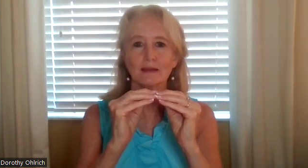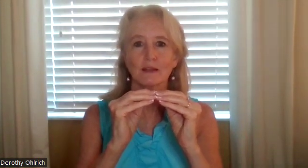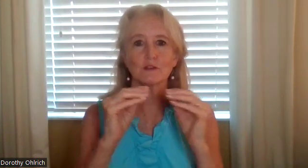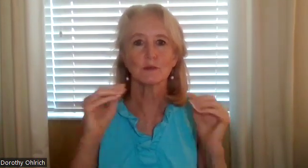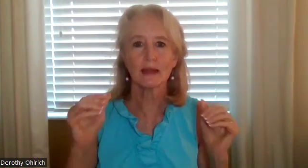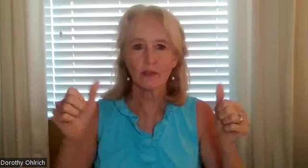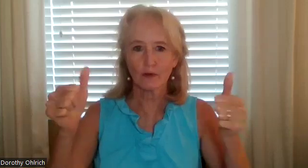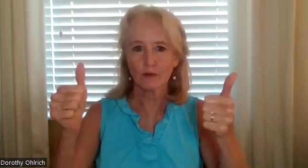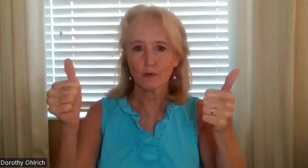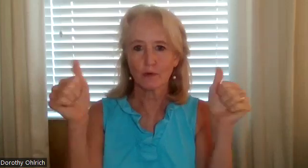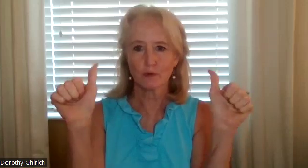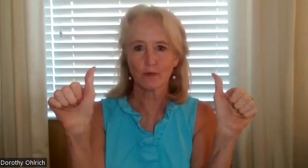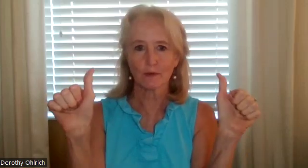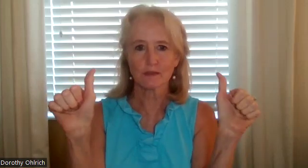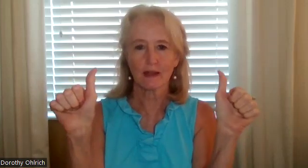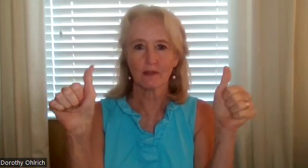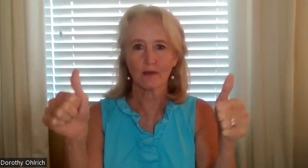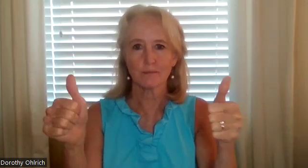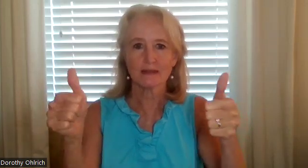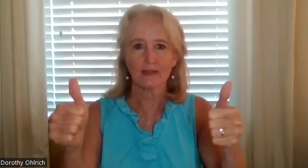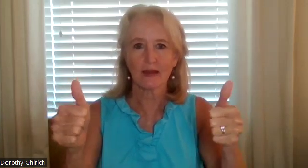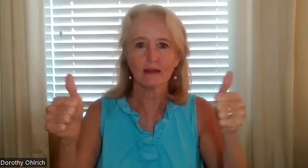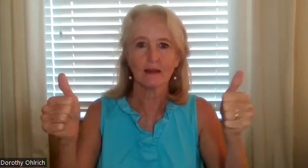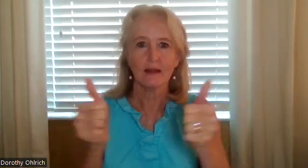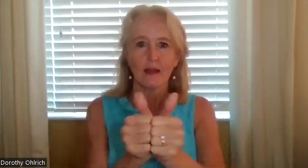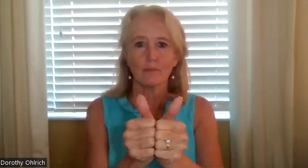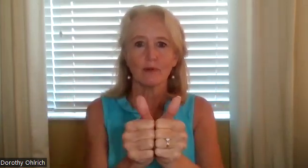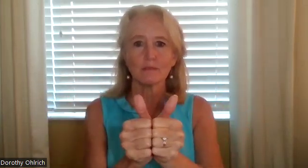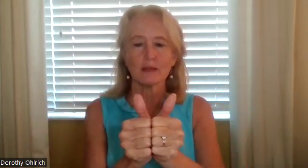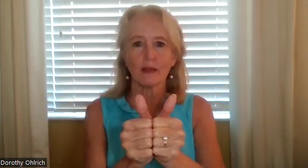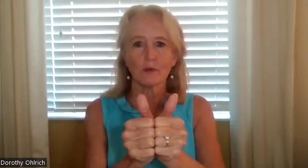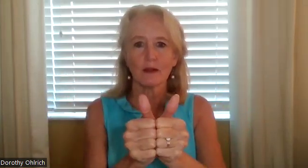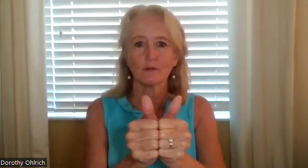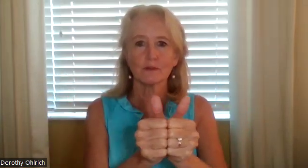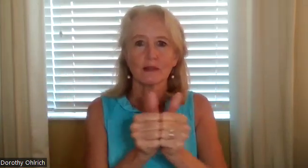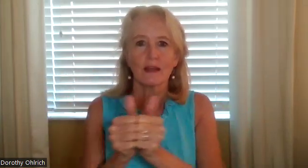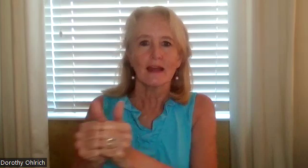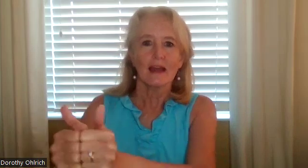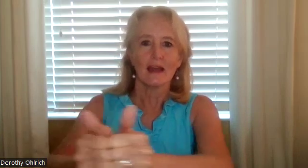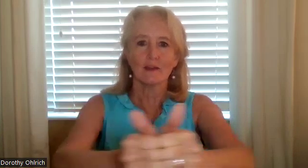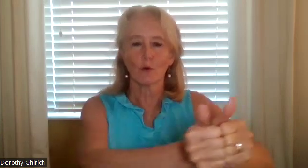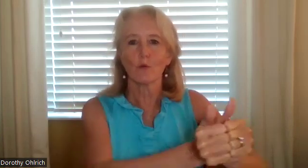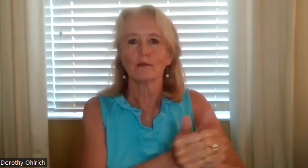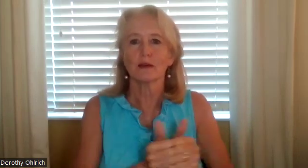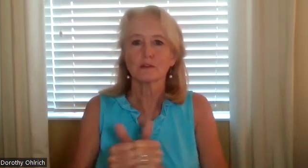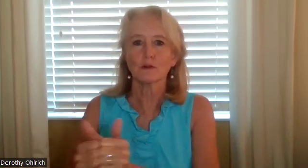get together, you put your fingers and thumbs like that and put them together, knuckles, and you go around in a